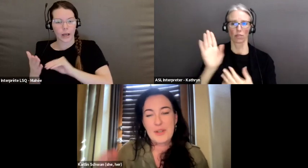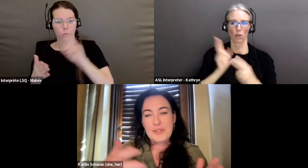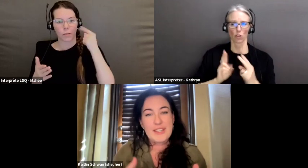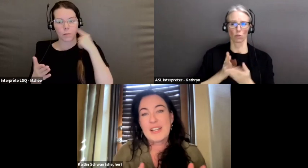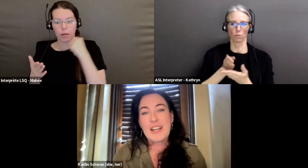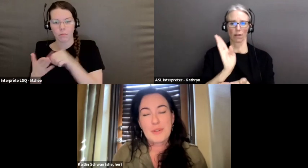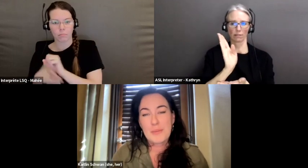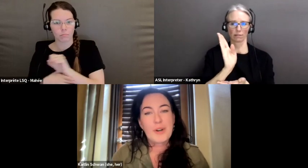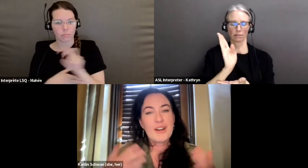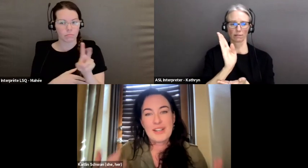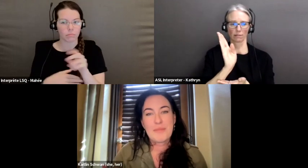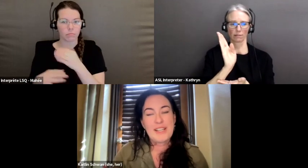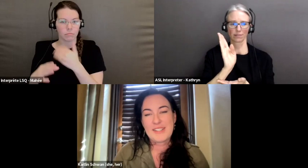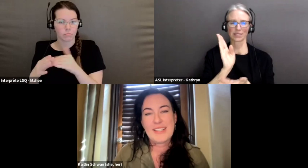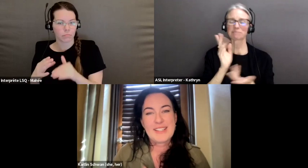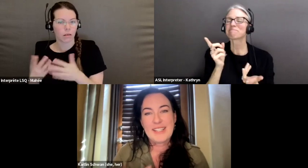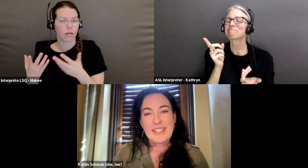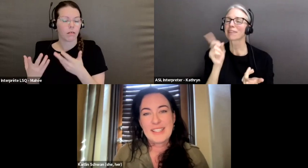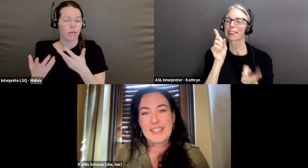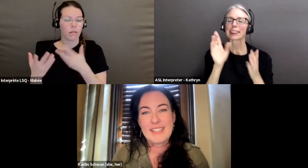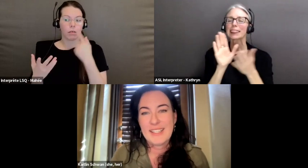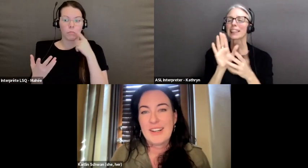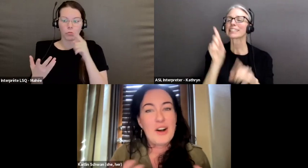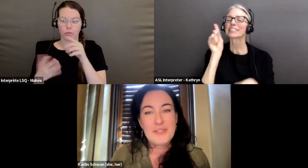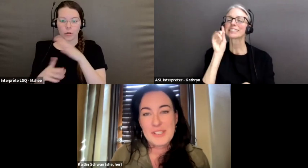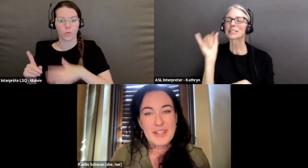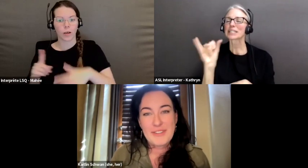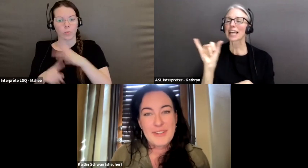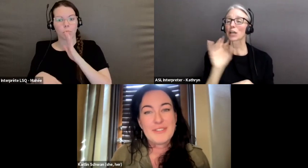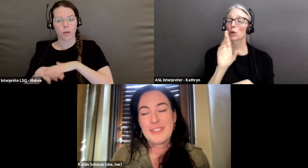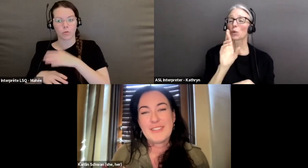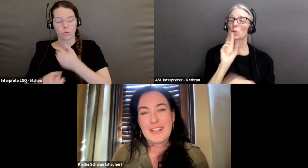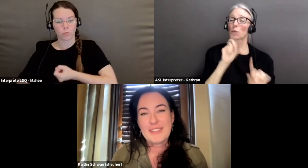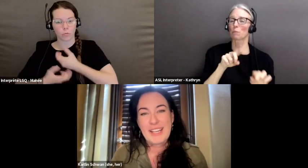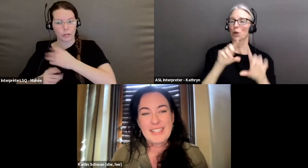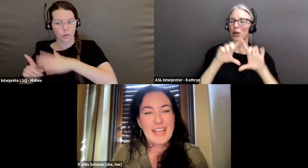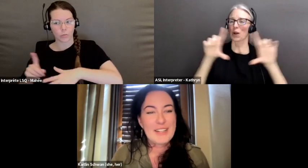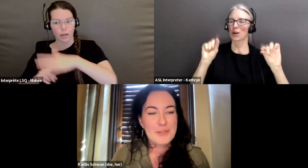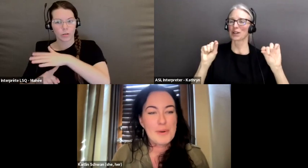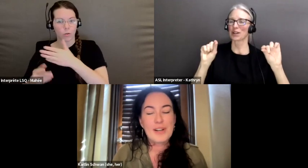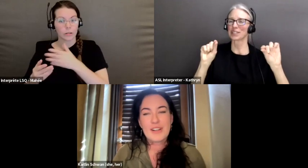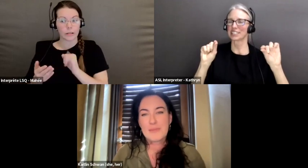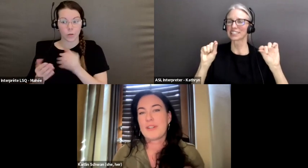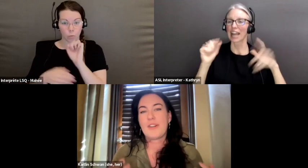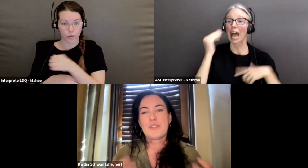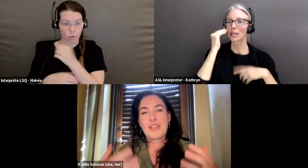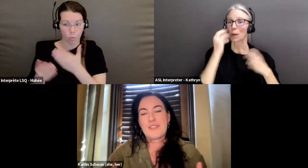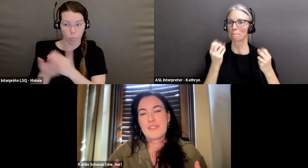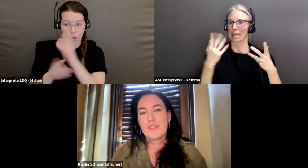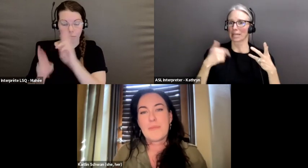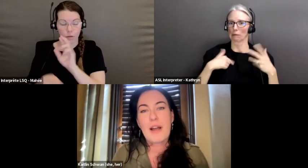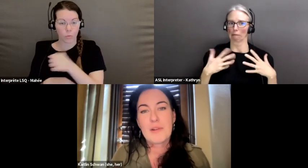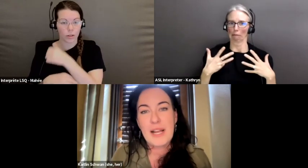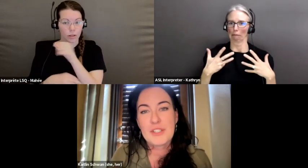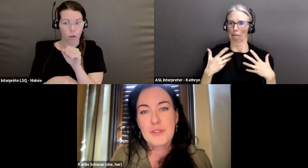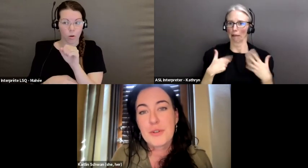So it's kind of a report card, and it plays on this idea that all of us are very fearful of getting negative report cards, but it also gives